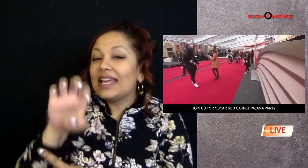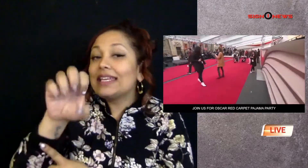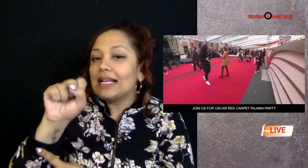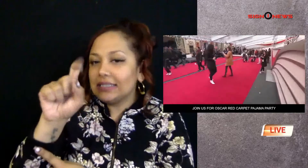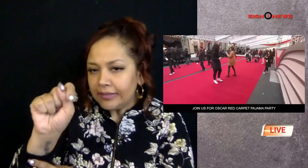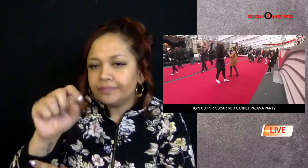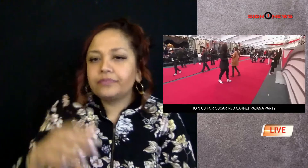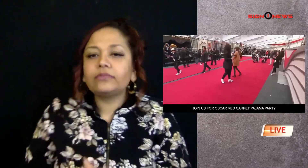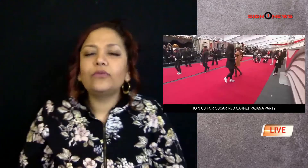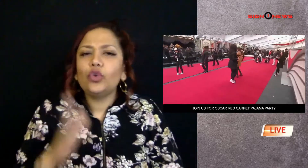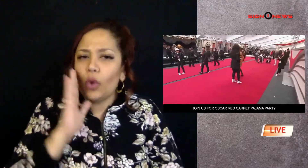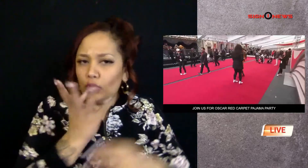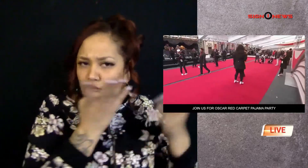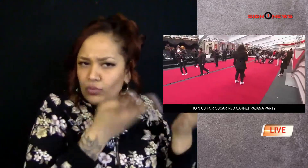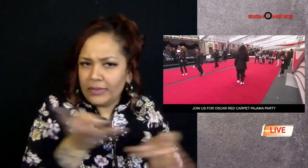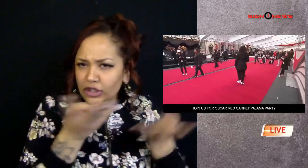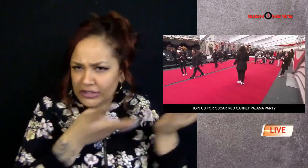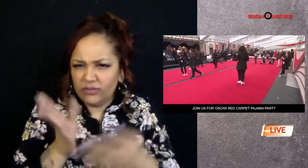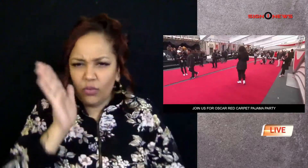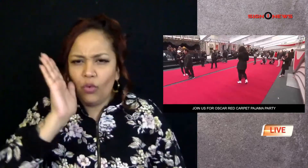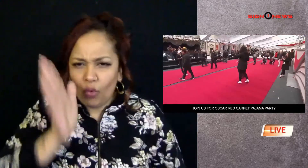p.m. Eastern Time.